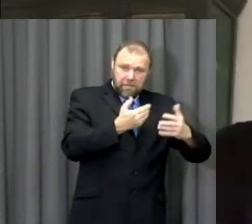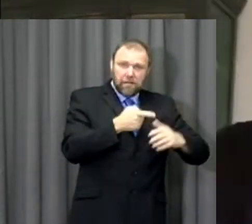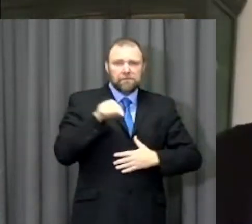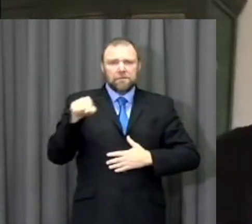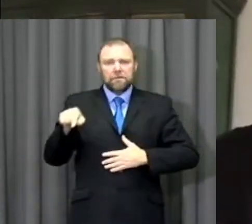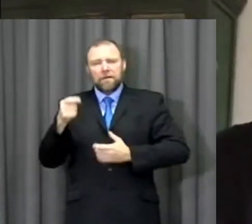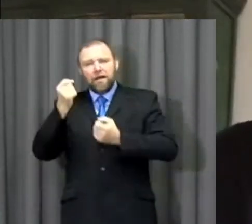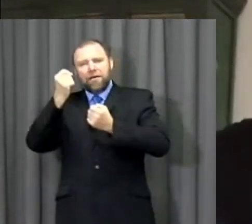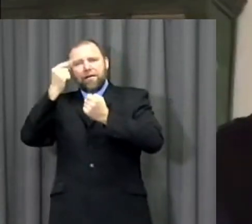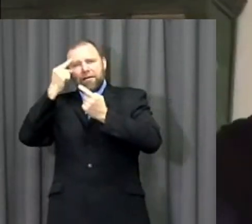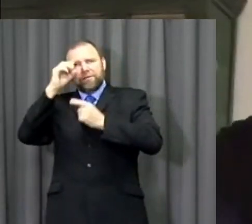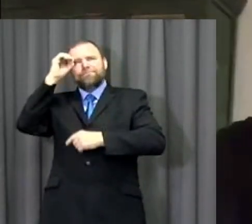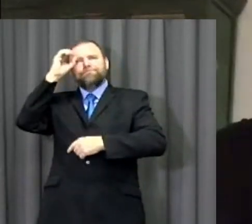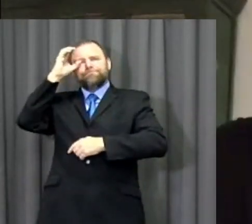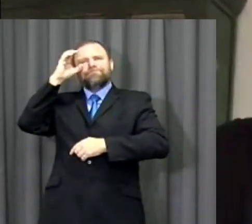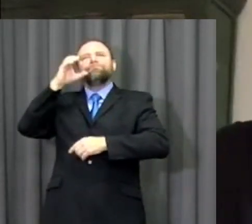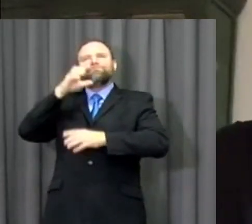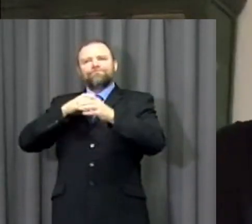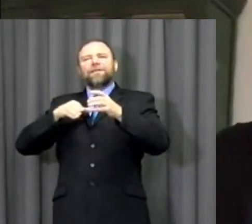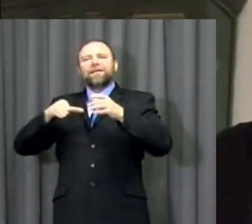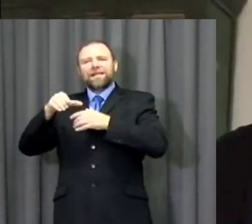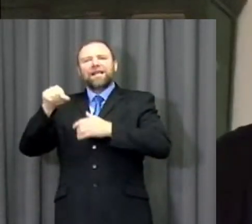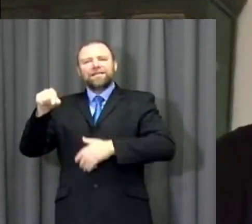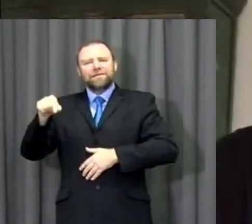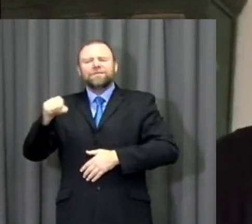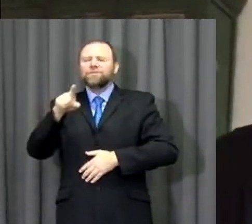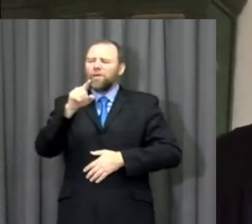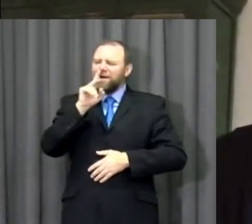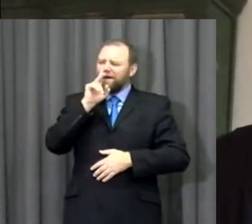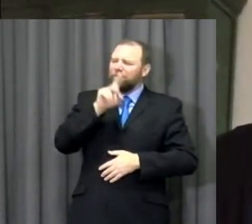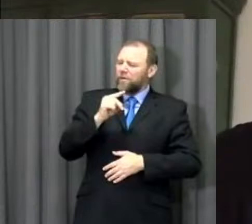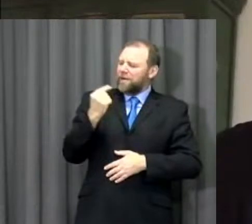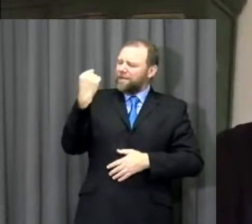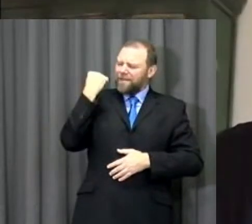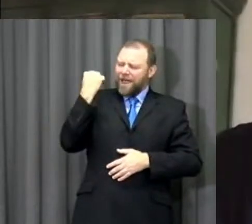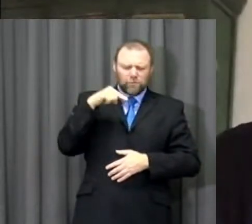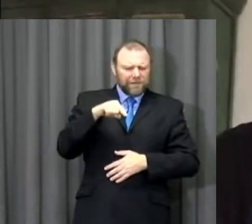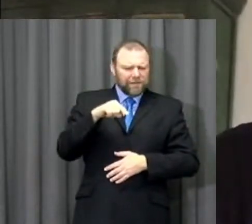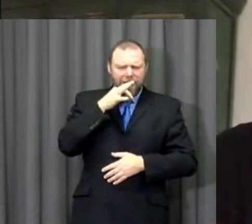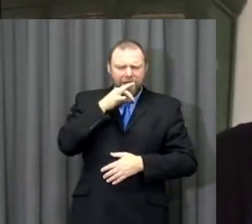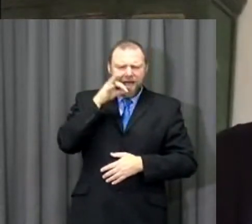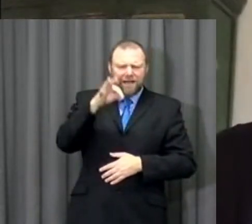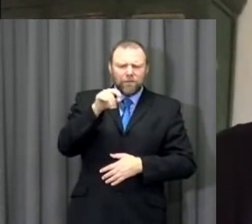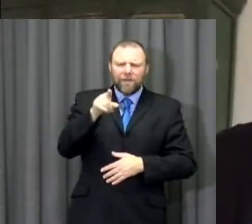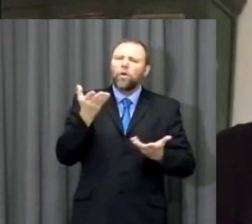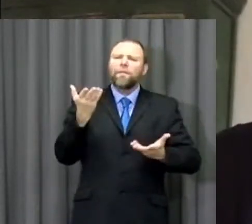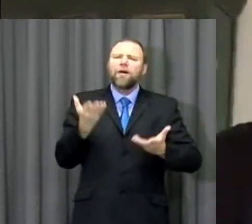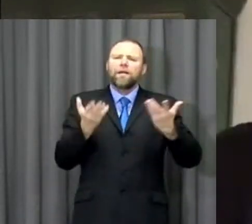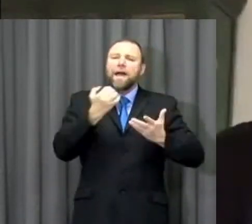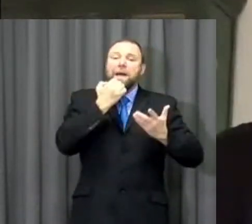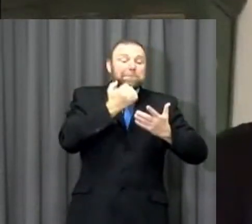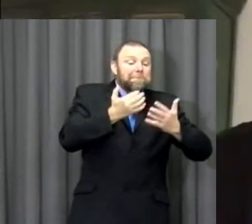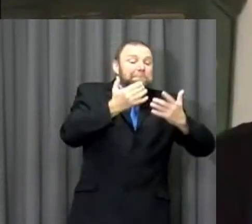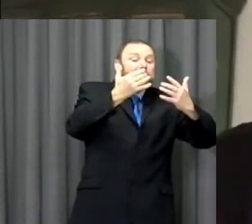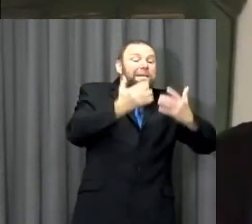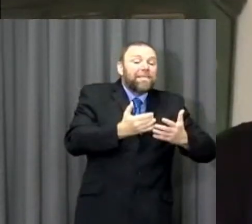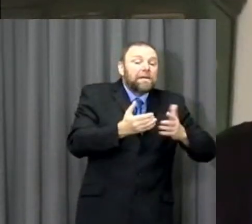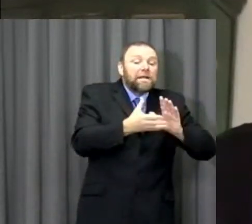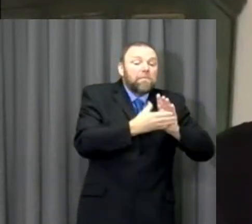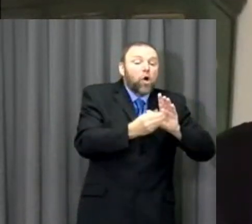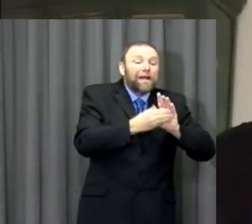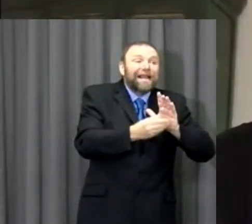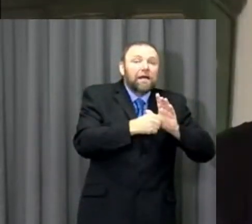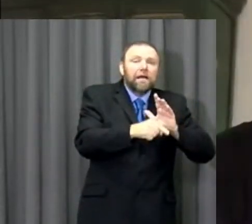Independent Sage, their briefing last week, I asked about the comparison between mathematical modelling that it's based